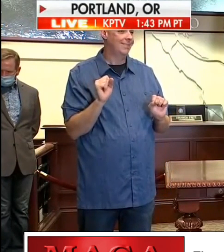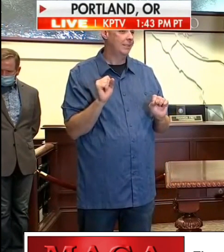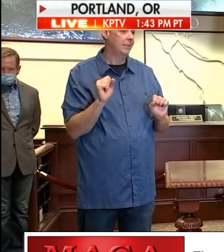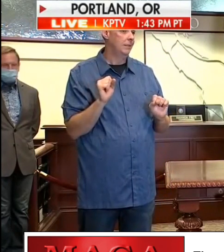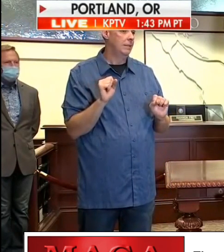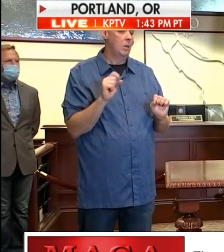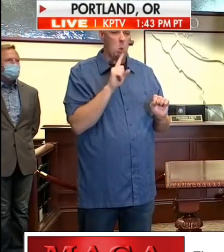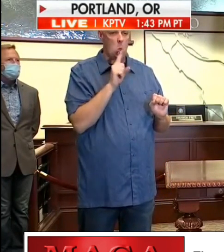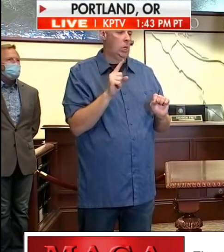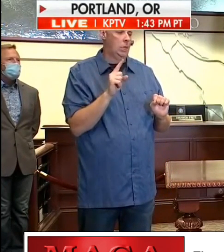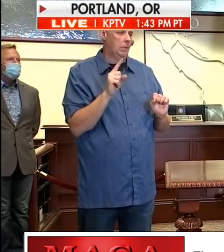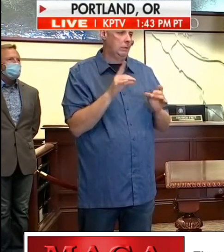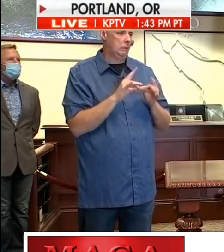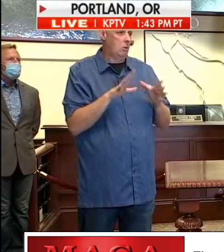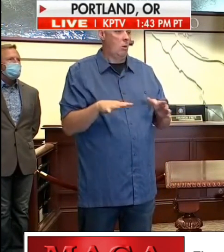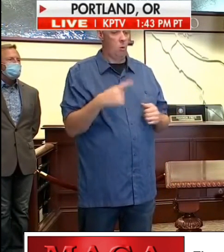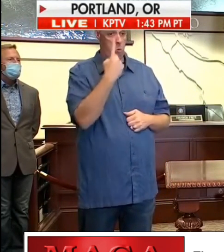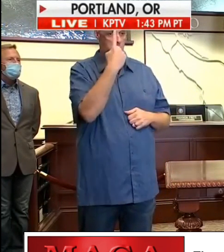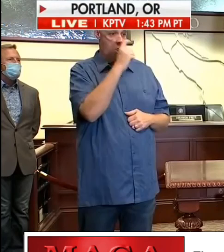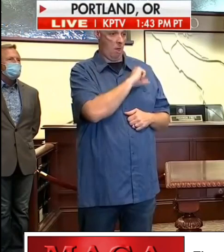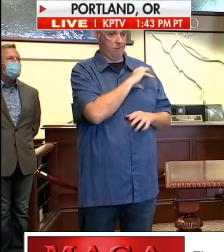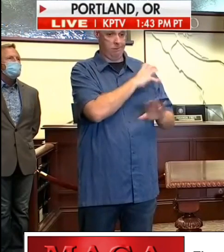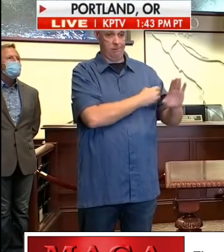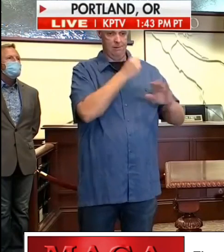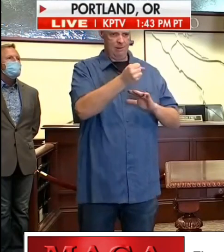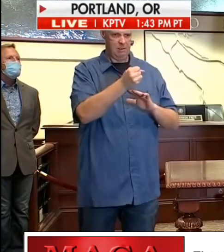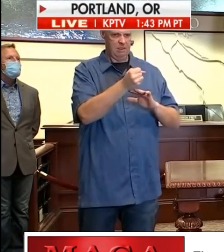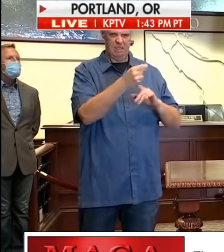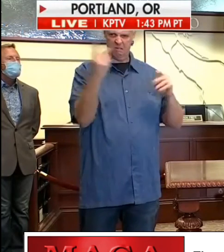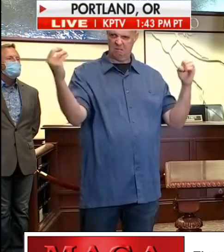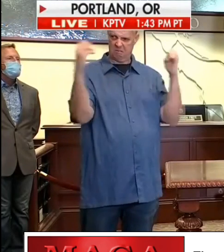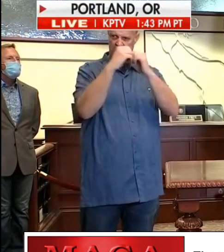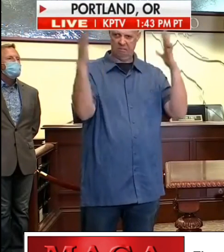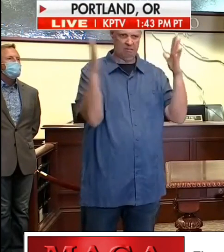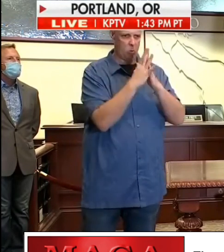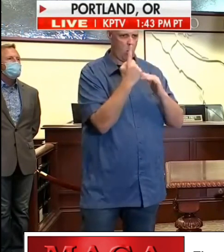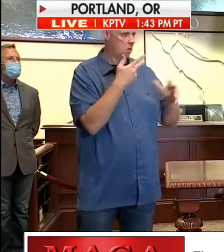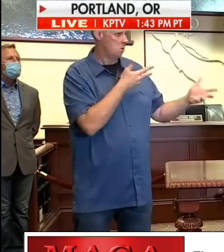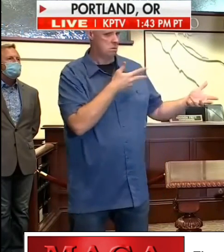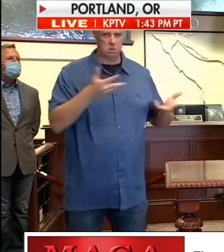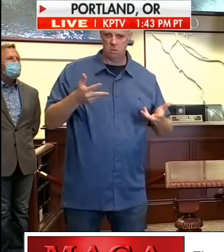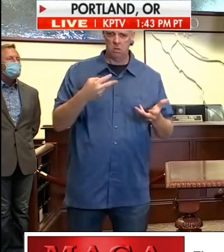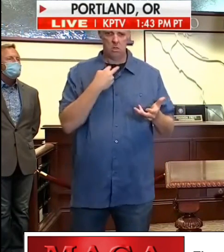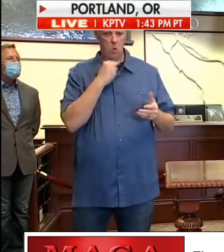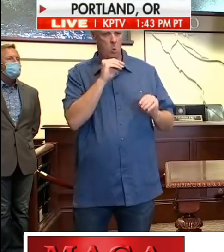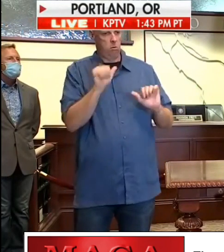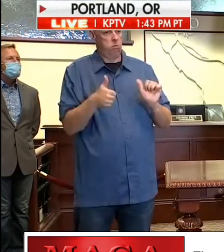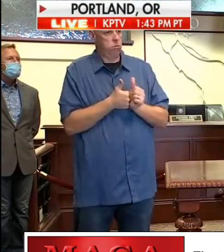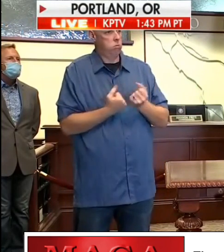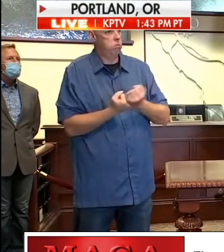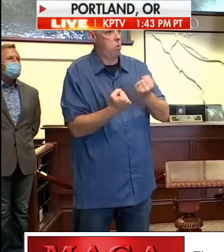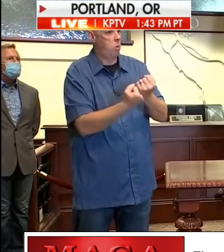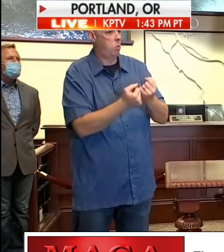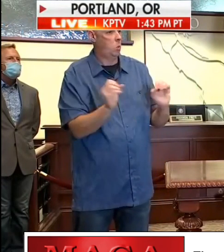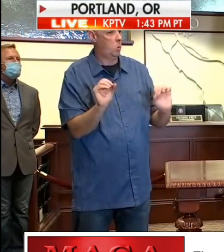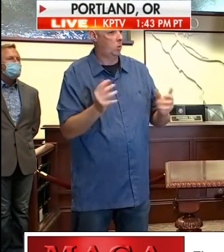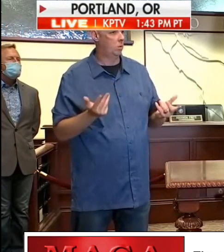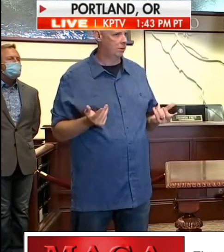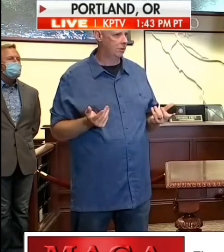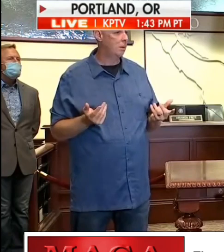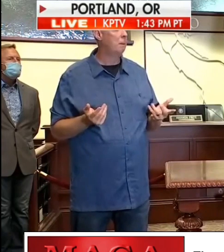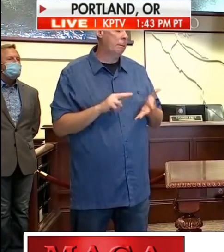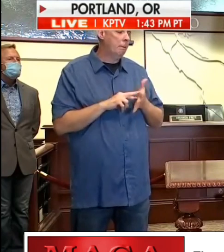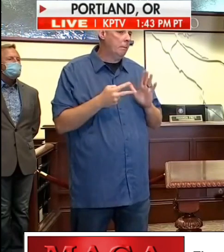It doesn't help to have one officer in a place where they're kind of in the middle of something and can't respond and don't have cover to keep themselves safe. So I think it's